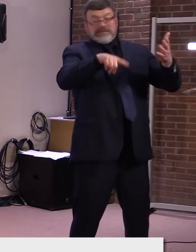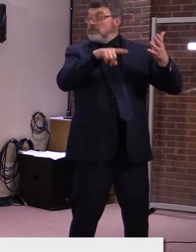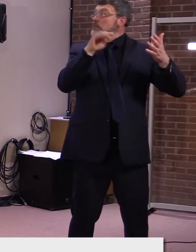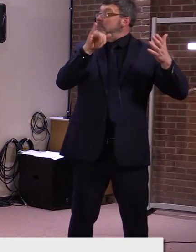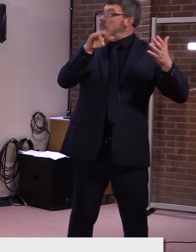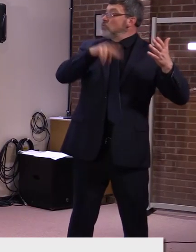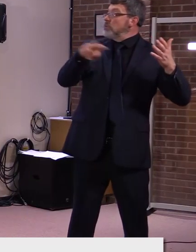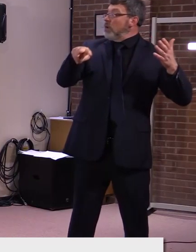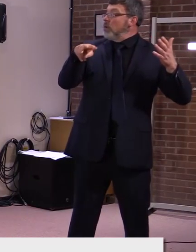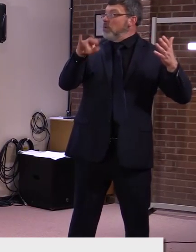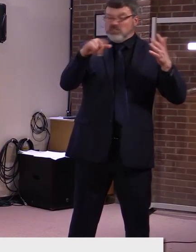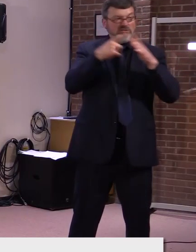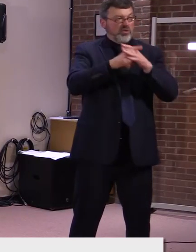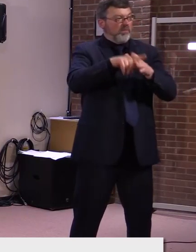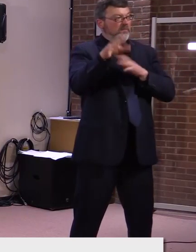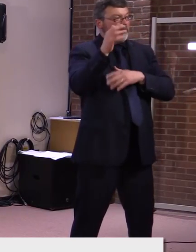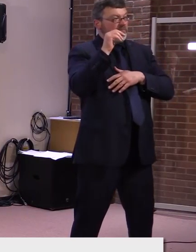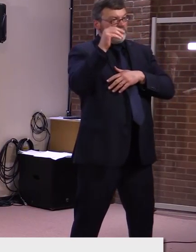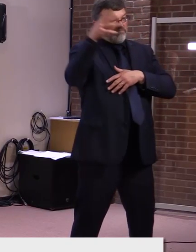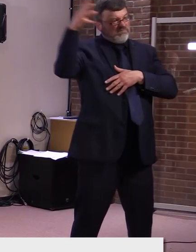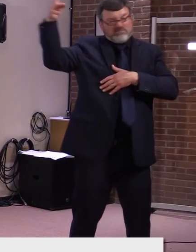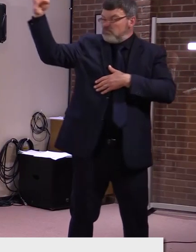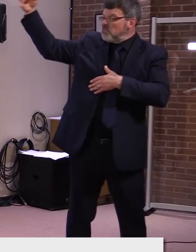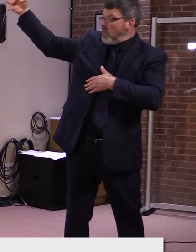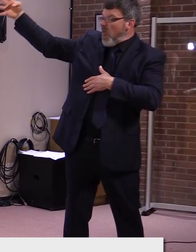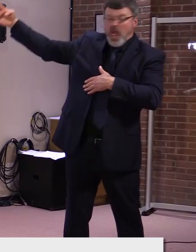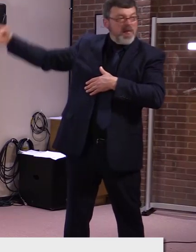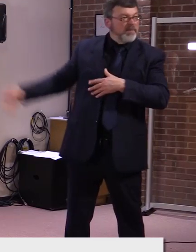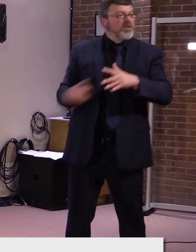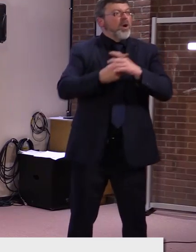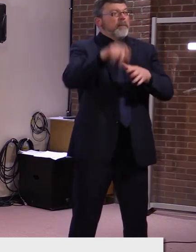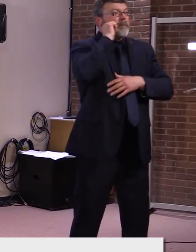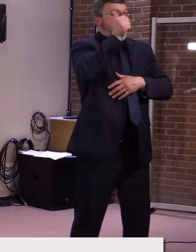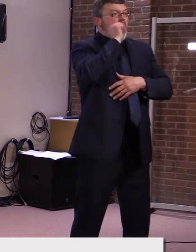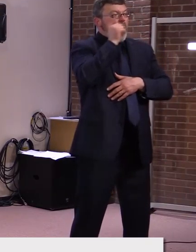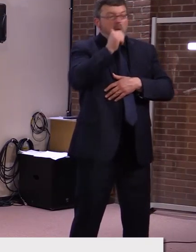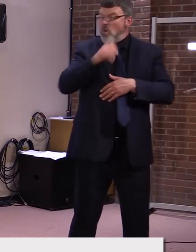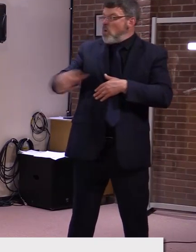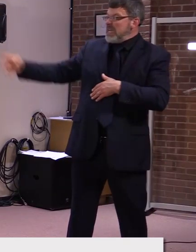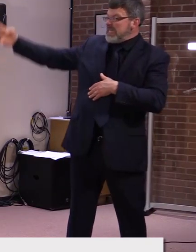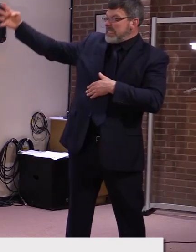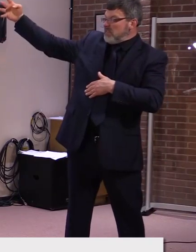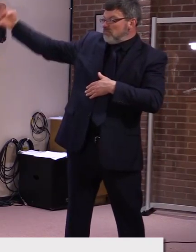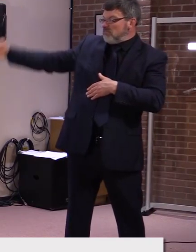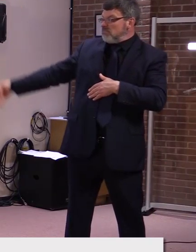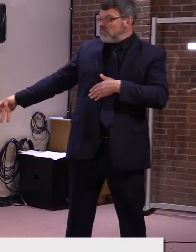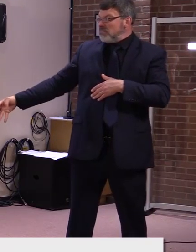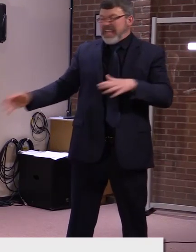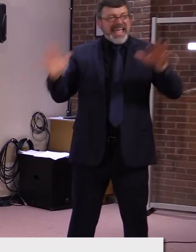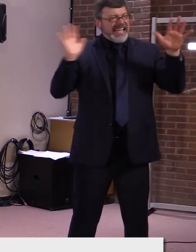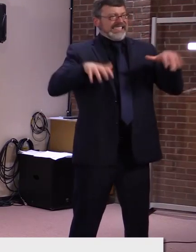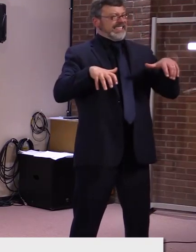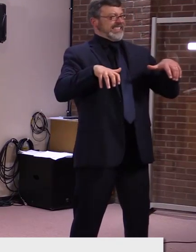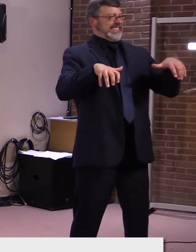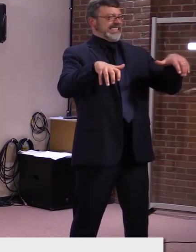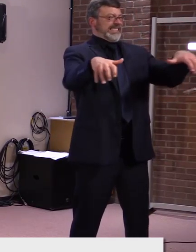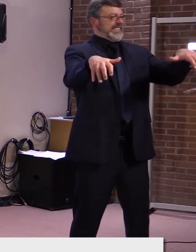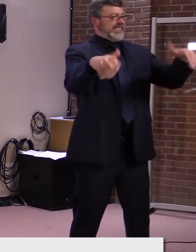getting quite numerous. Ludlow Fire Department, the Cavendish Fire Department, Long Trail Brewery in